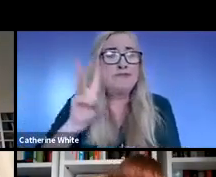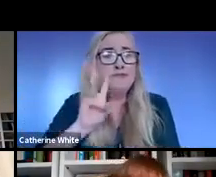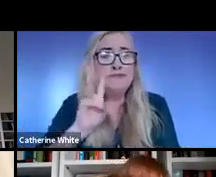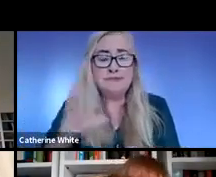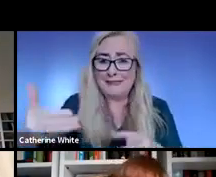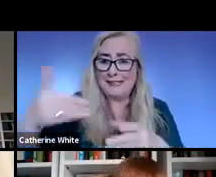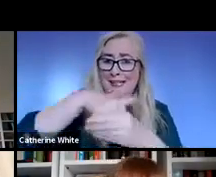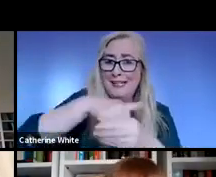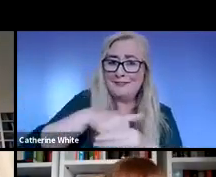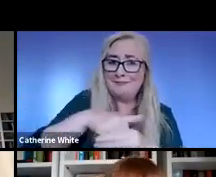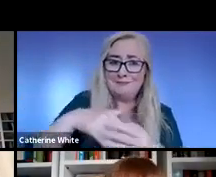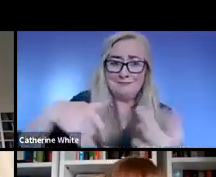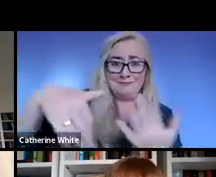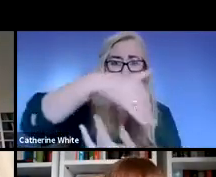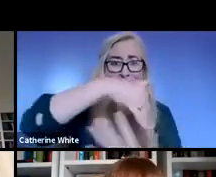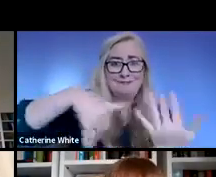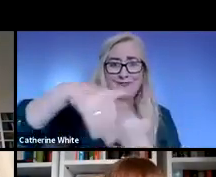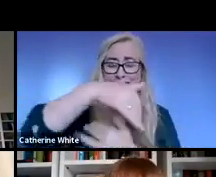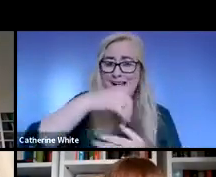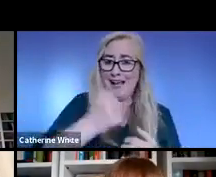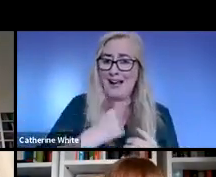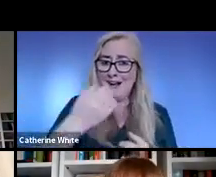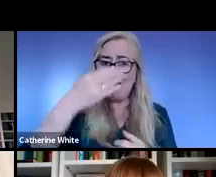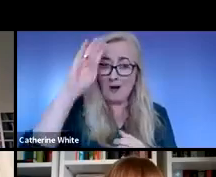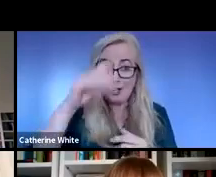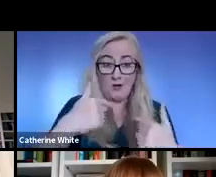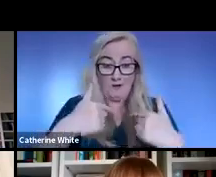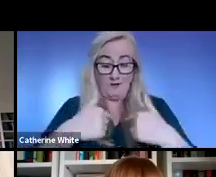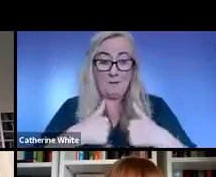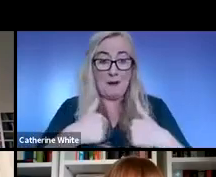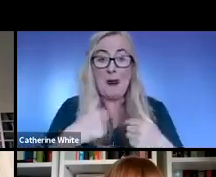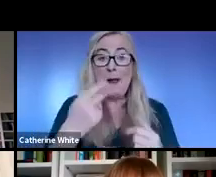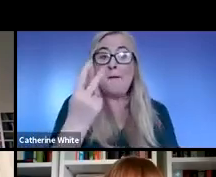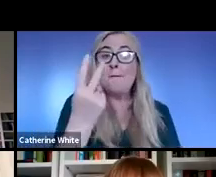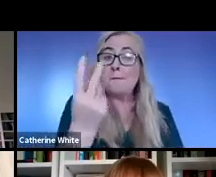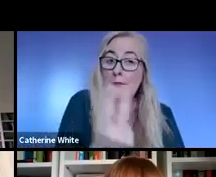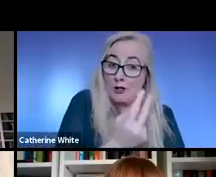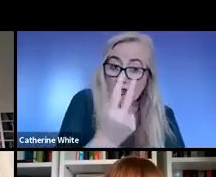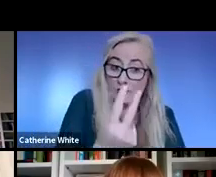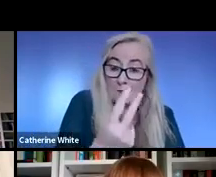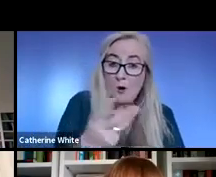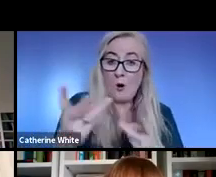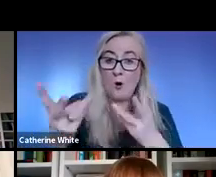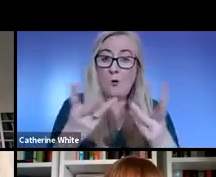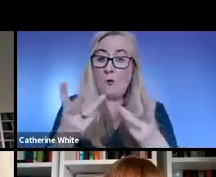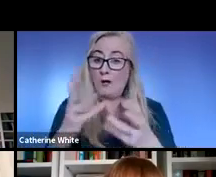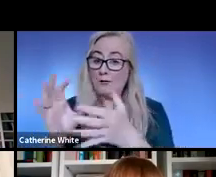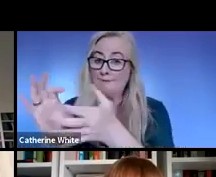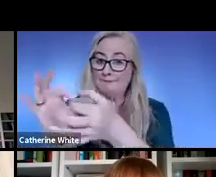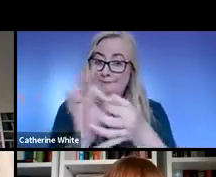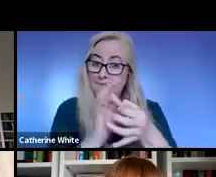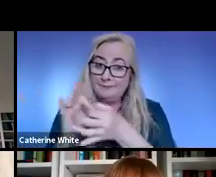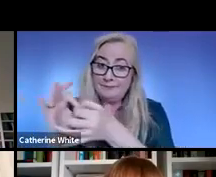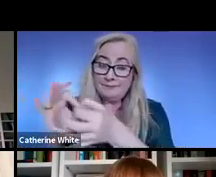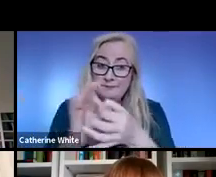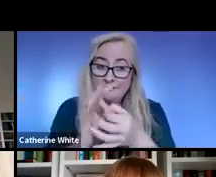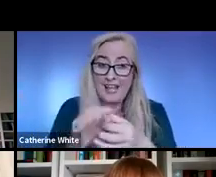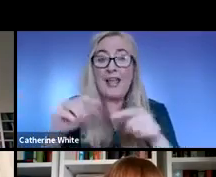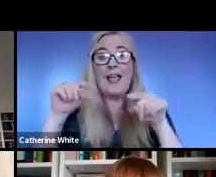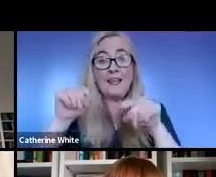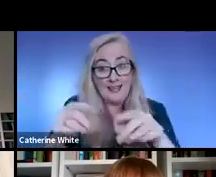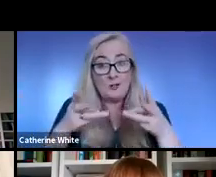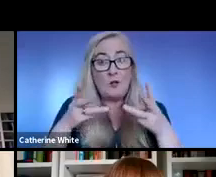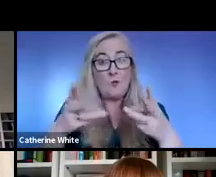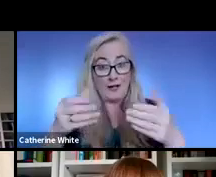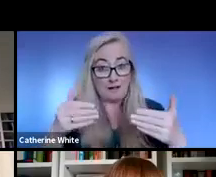at every level of the society. So for me, partnership and working in solidarity with everybody and with others is the way to go or